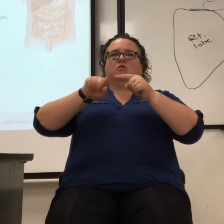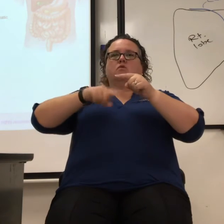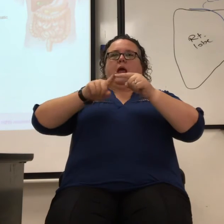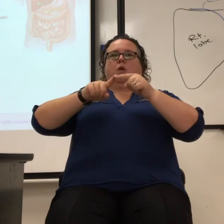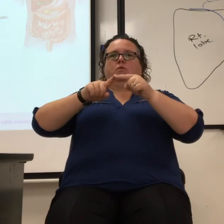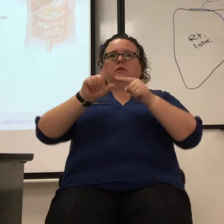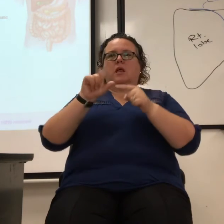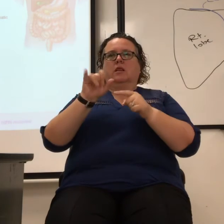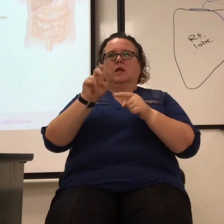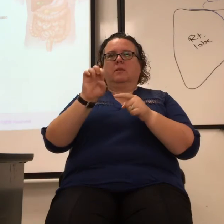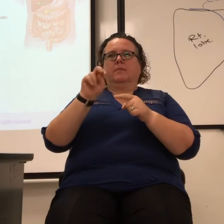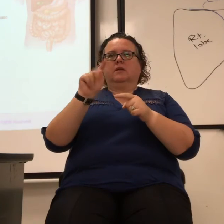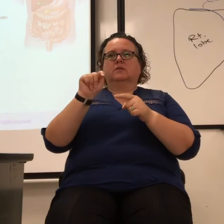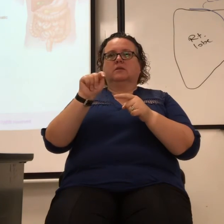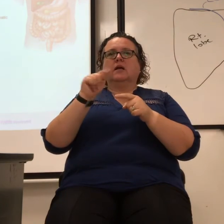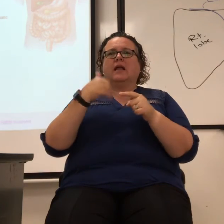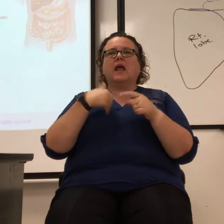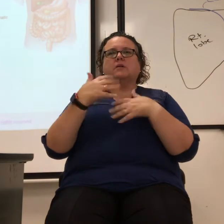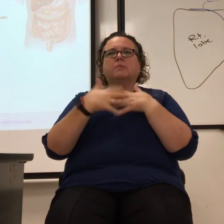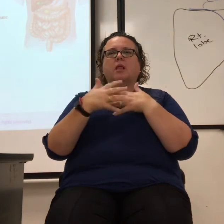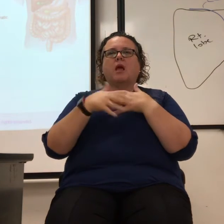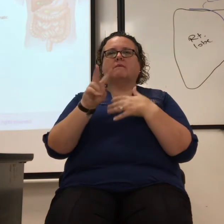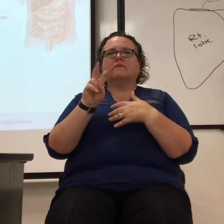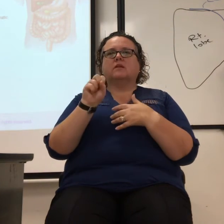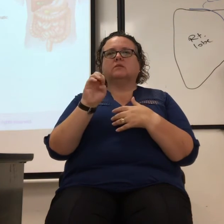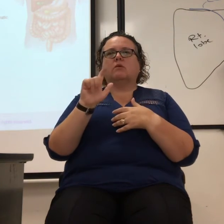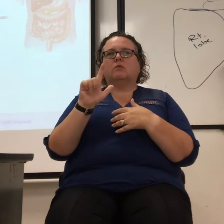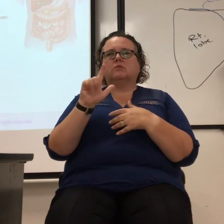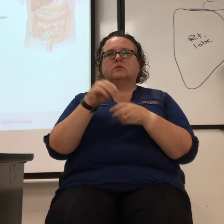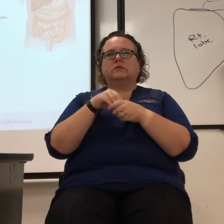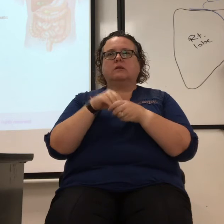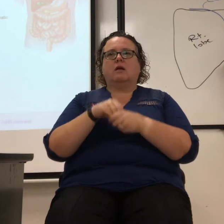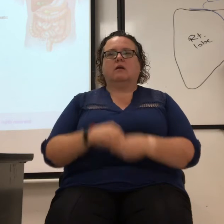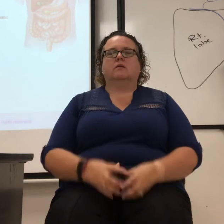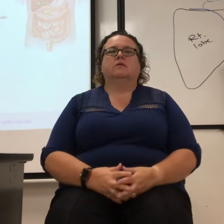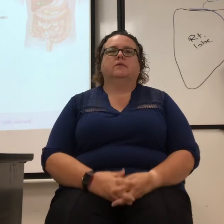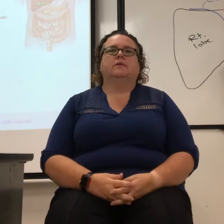Okay, there's a little blood vessel inside.